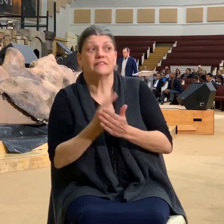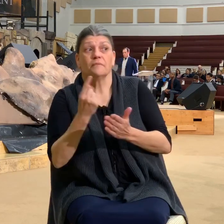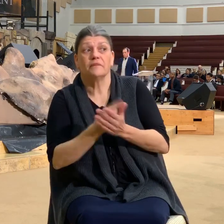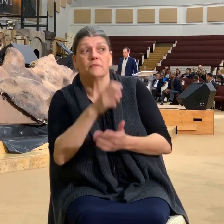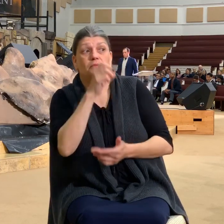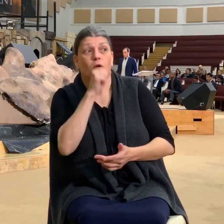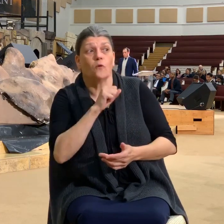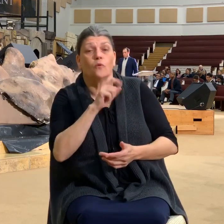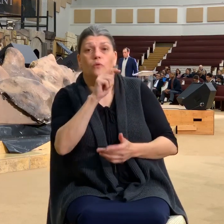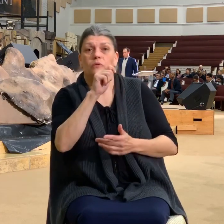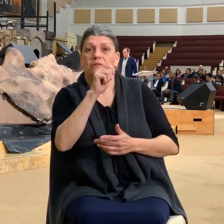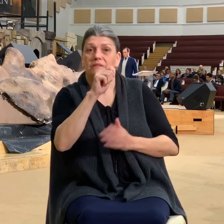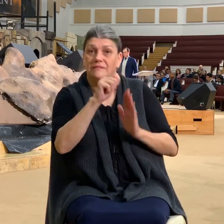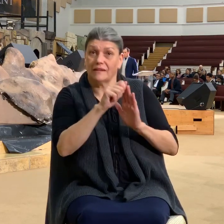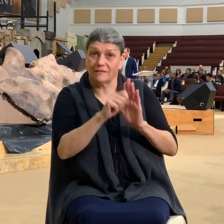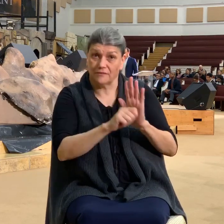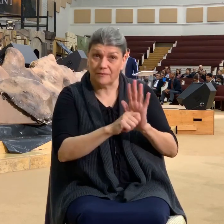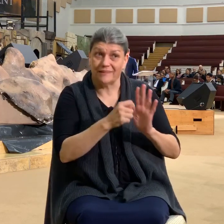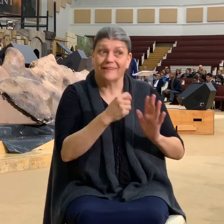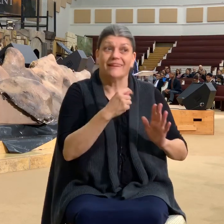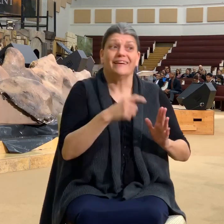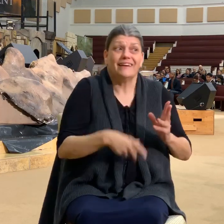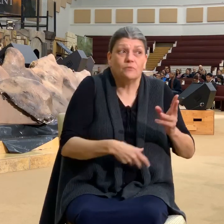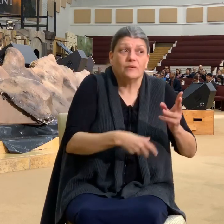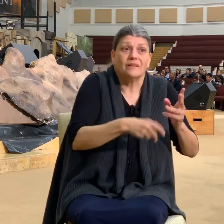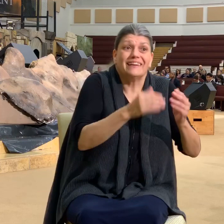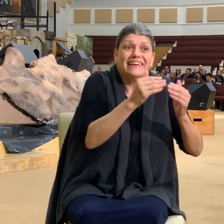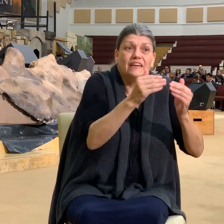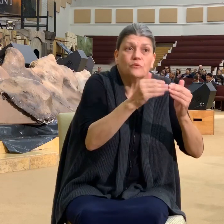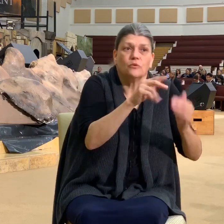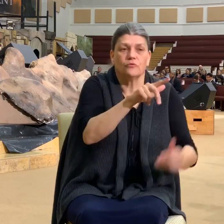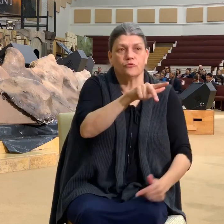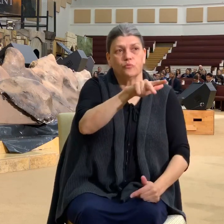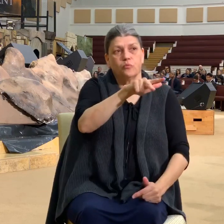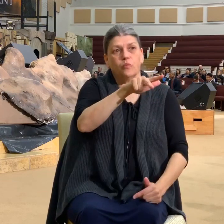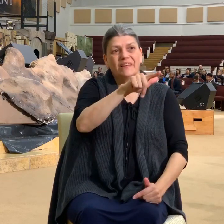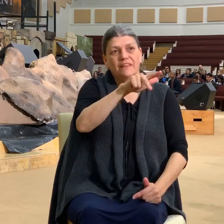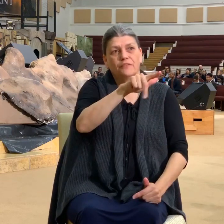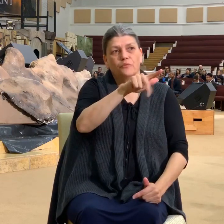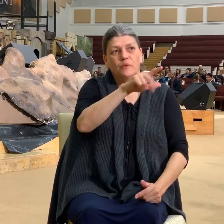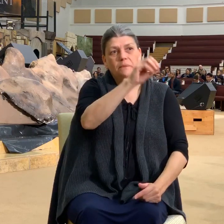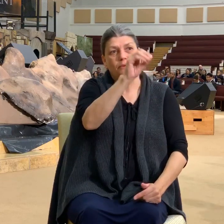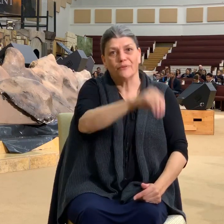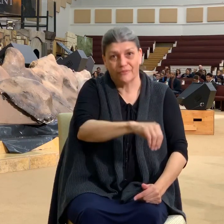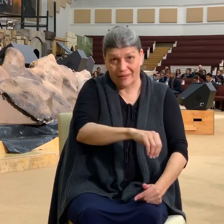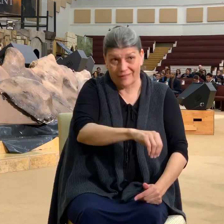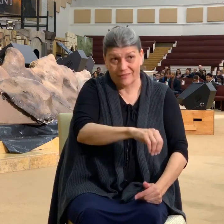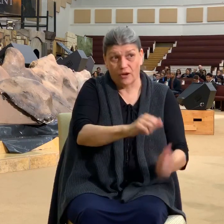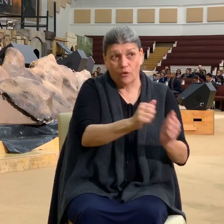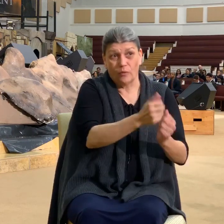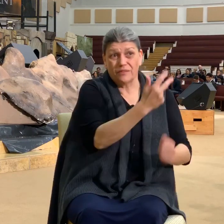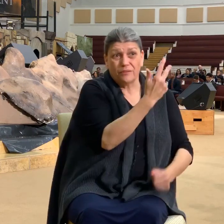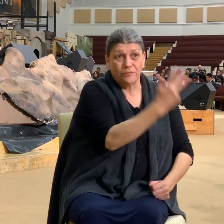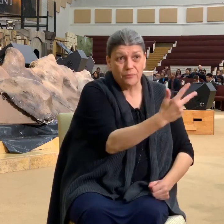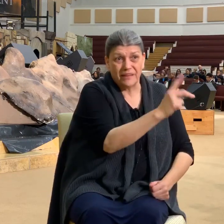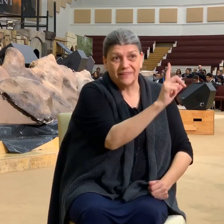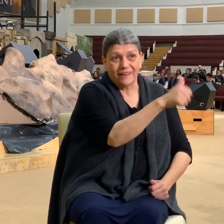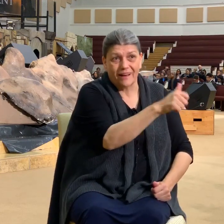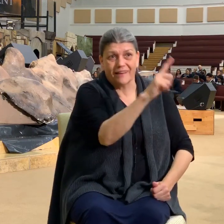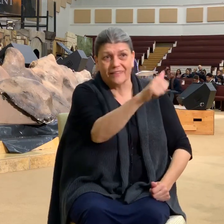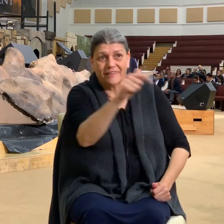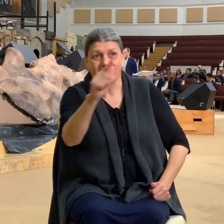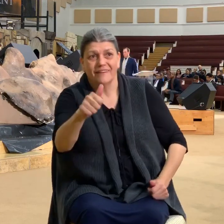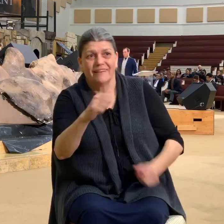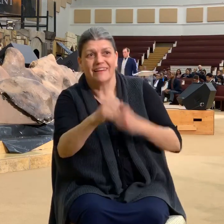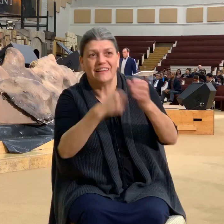23% with those three tithes. Okay? So, Proverbs 11, I'm not going to take the time,